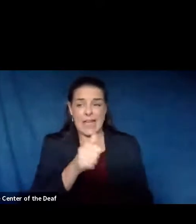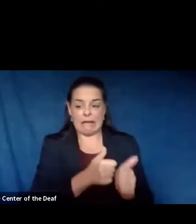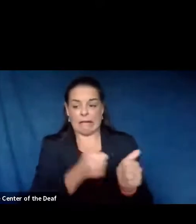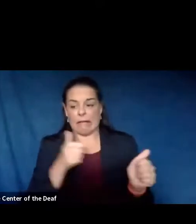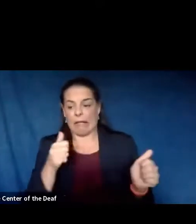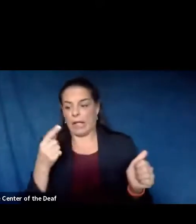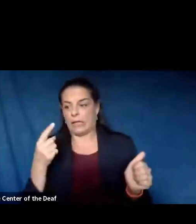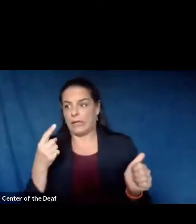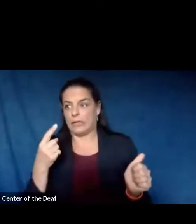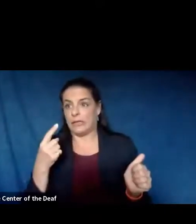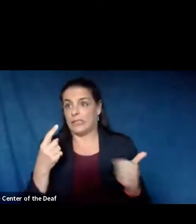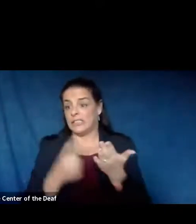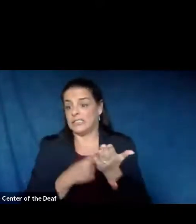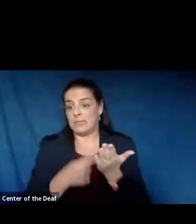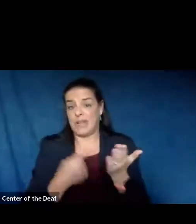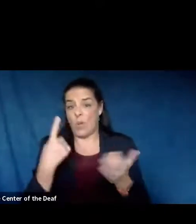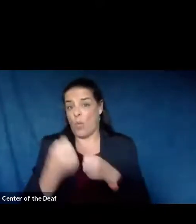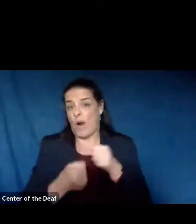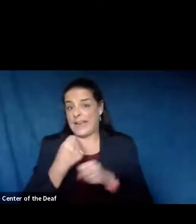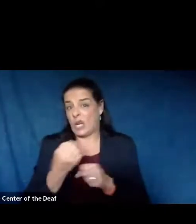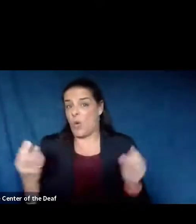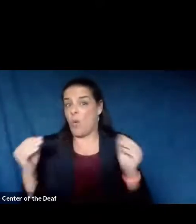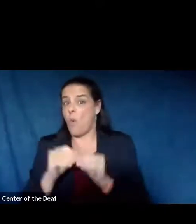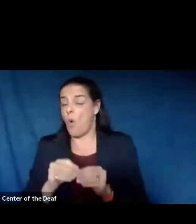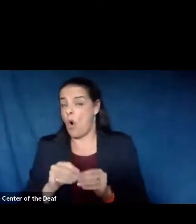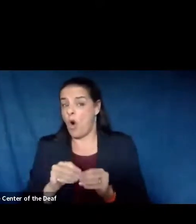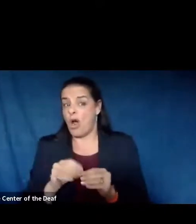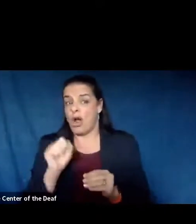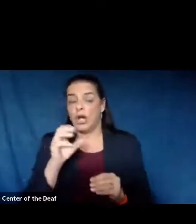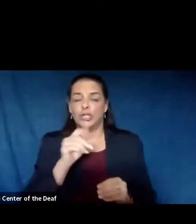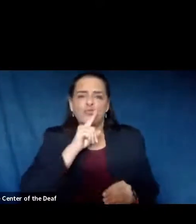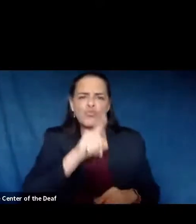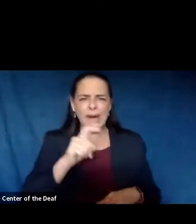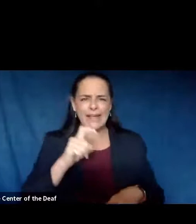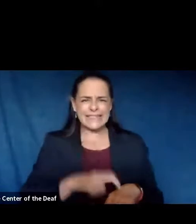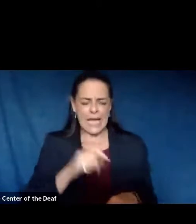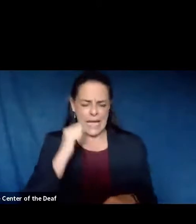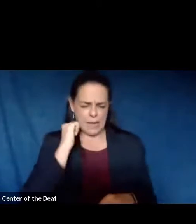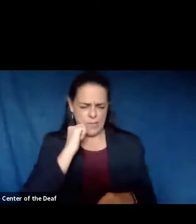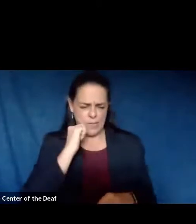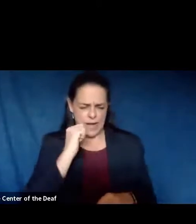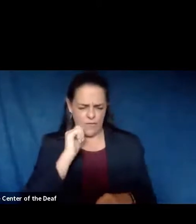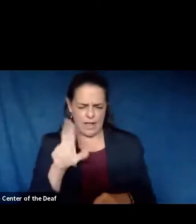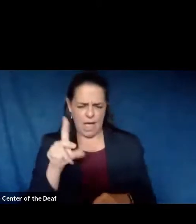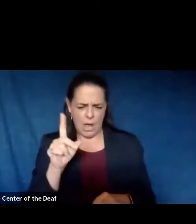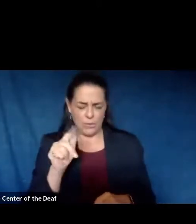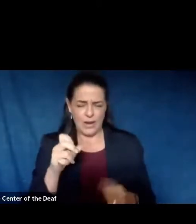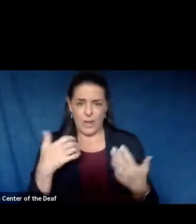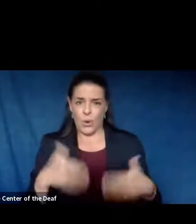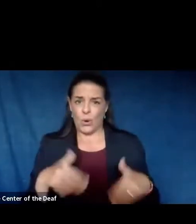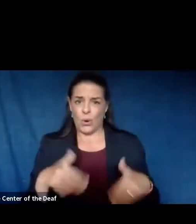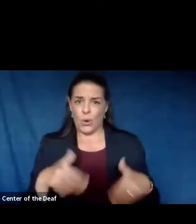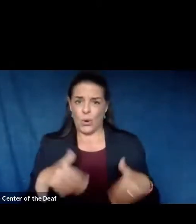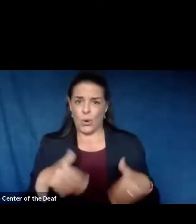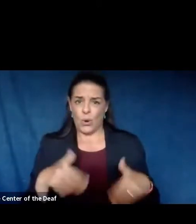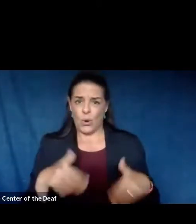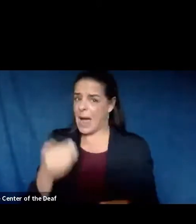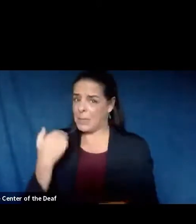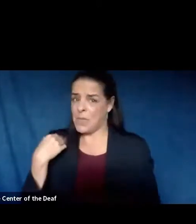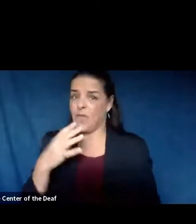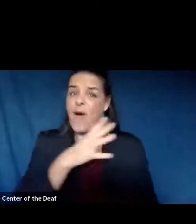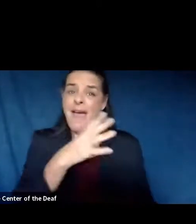health data, it's a year or more. And so doing real-time, everyday updates is